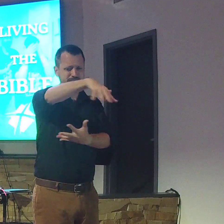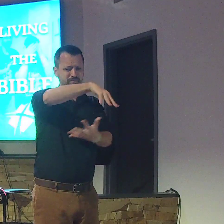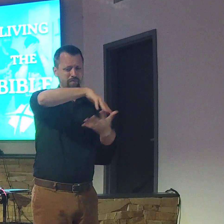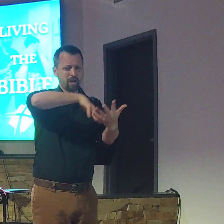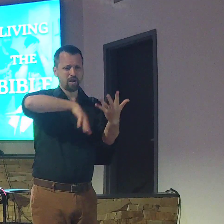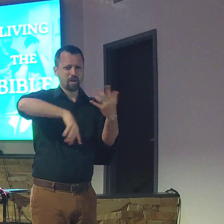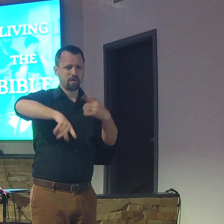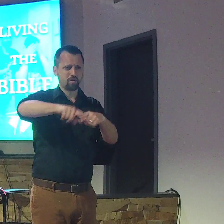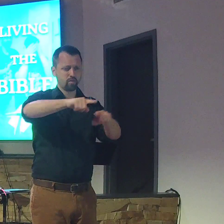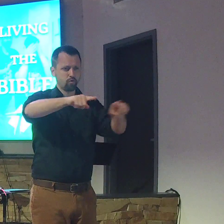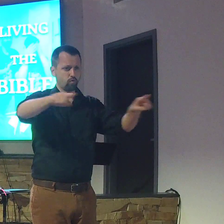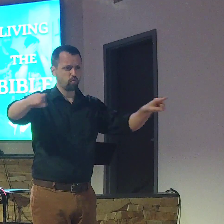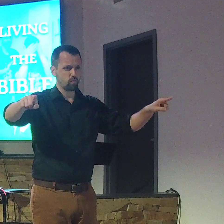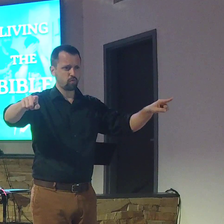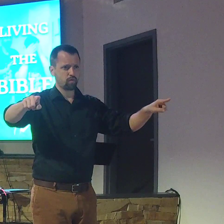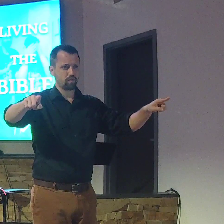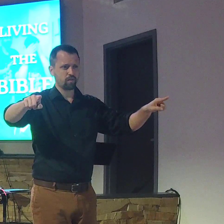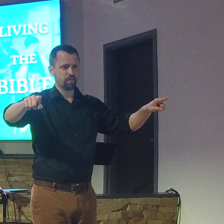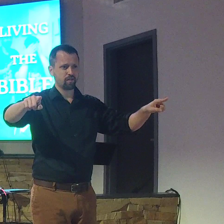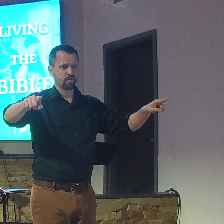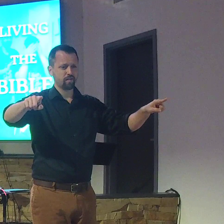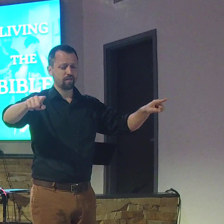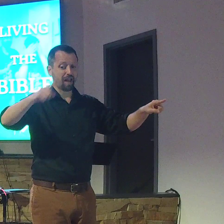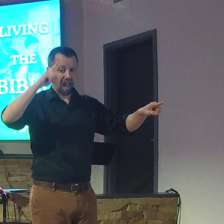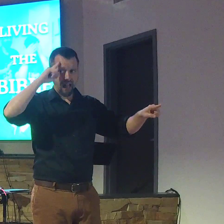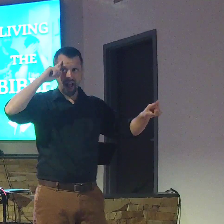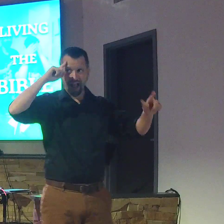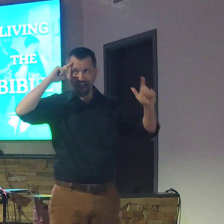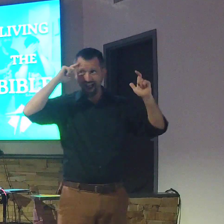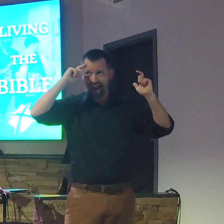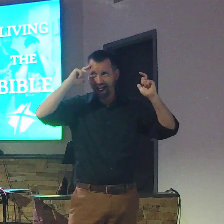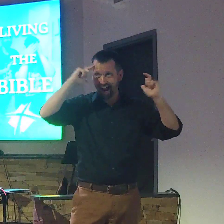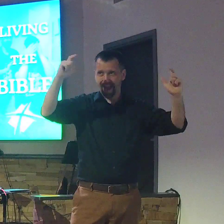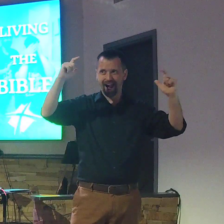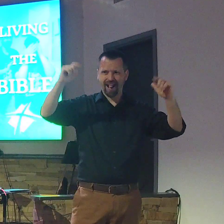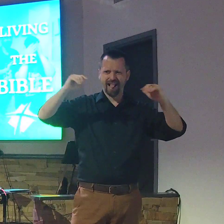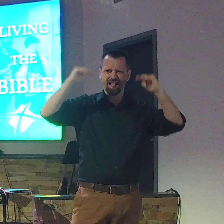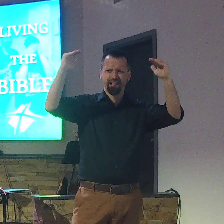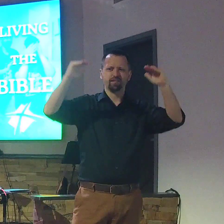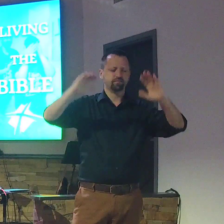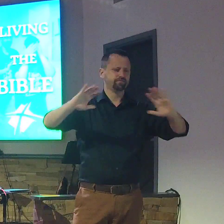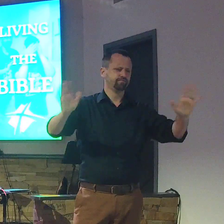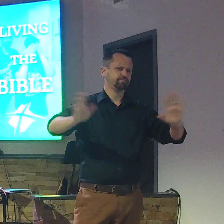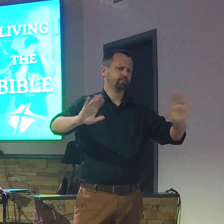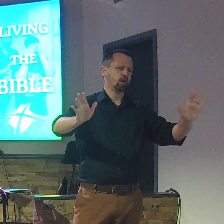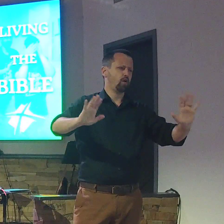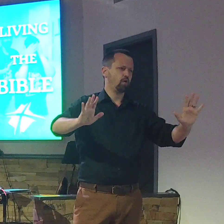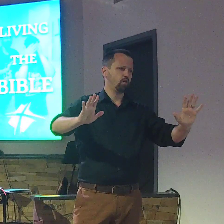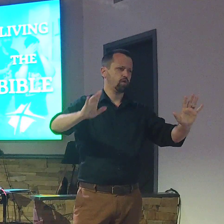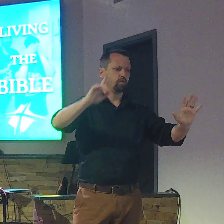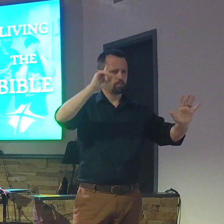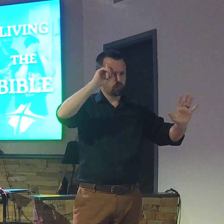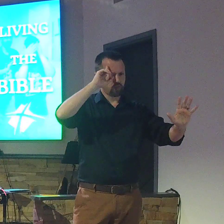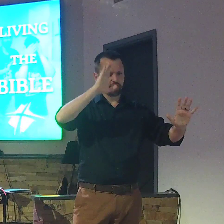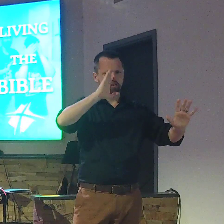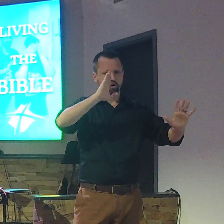every man, that is among you, not to think of himself more highly than he ought to think, but to think